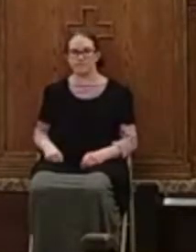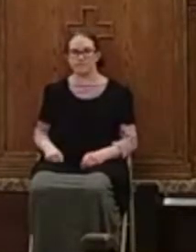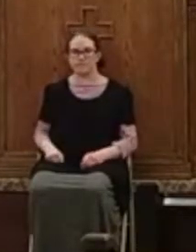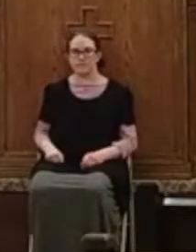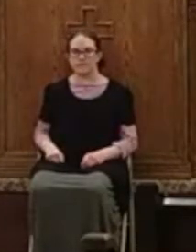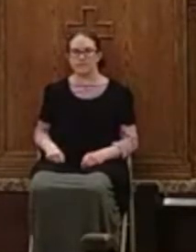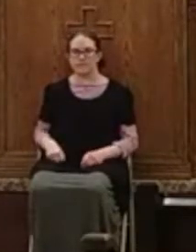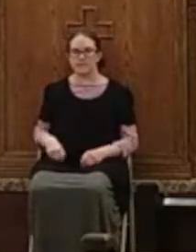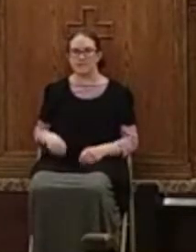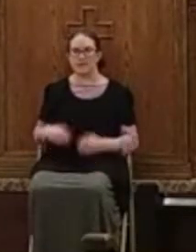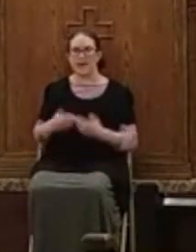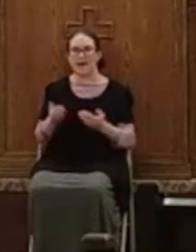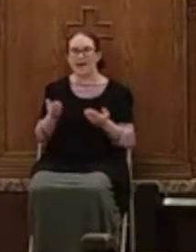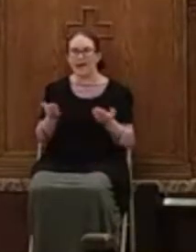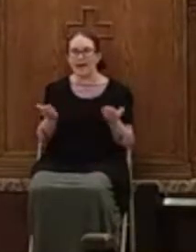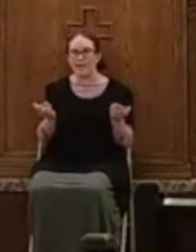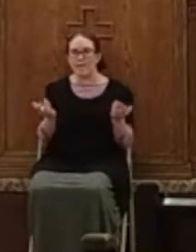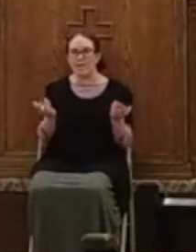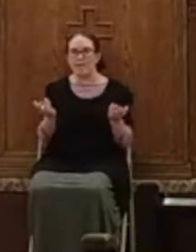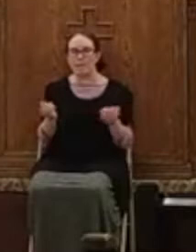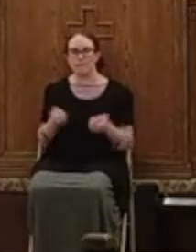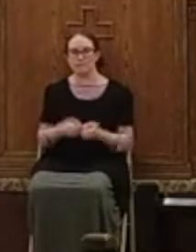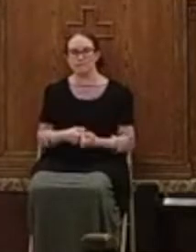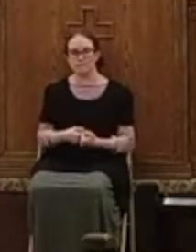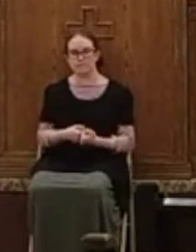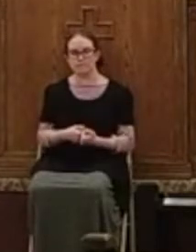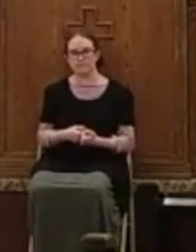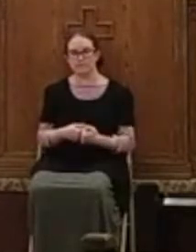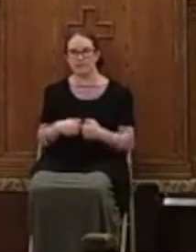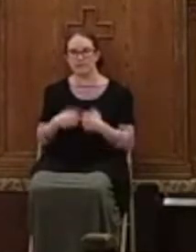How do we get there, folks?